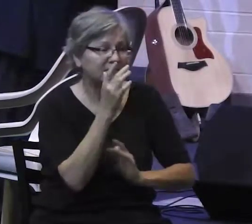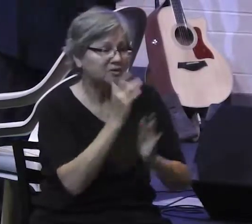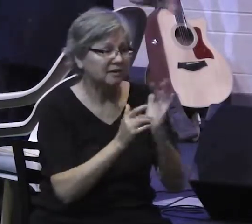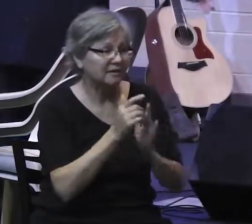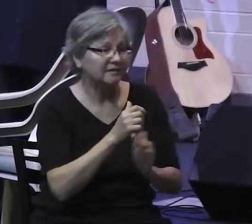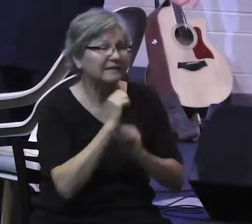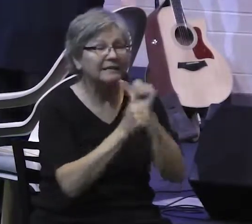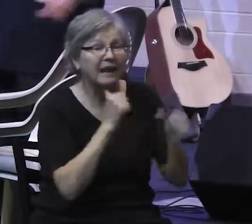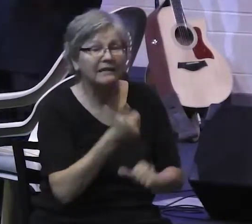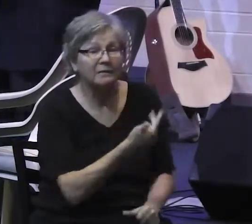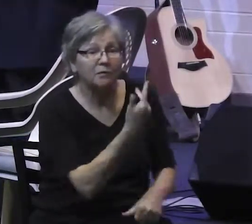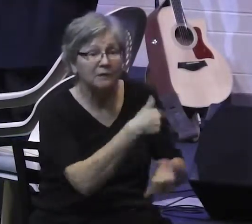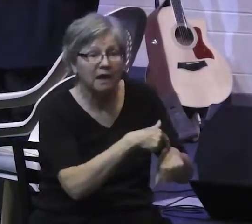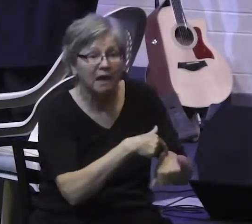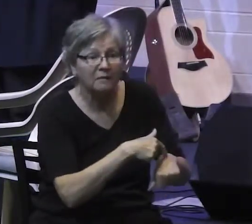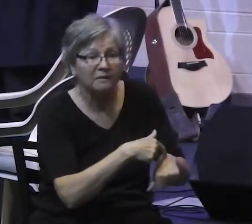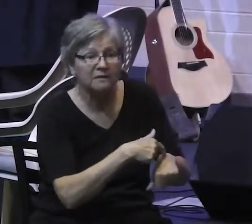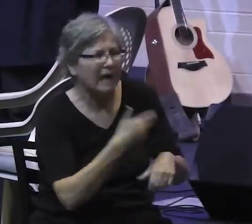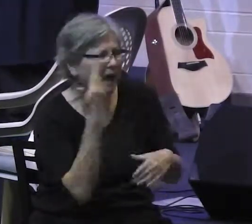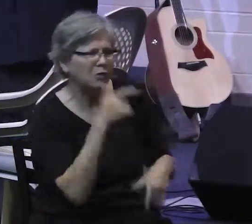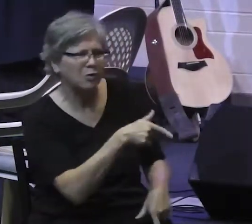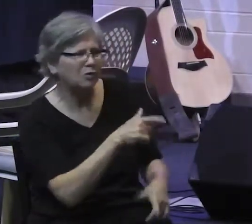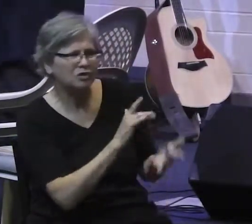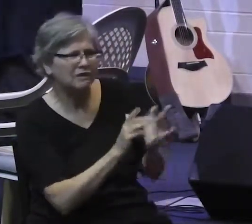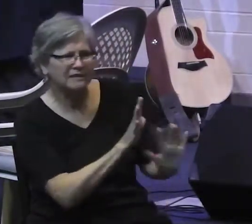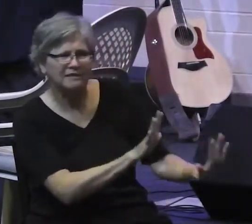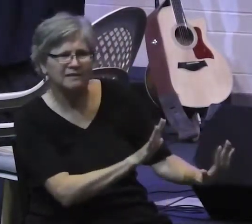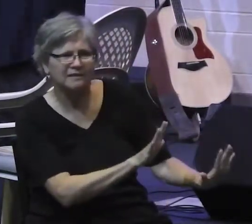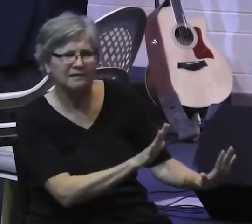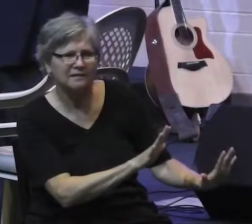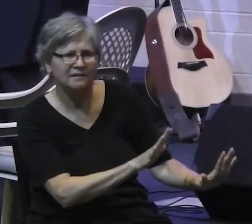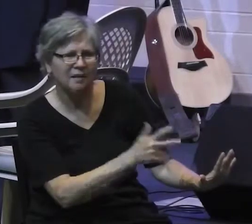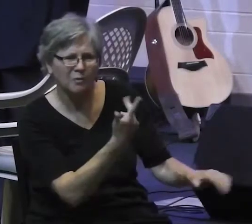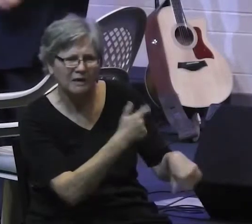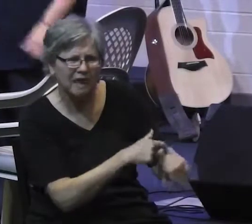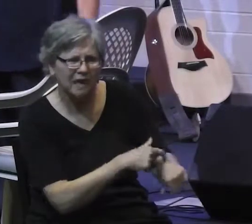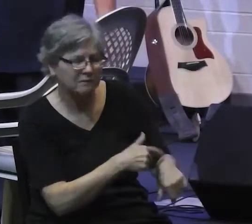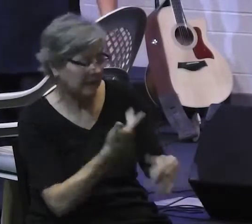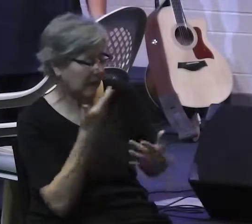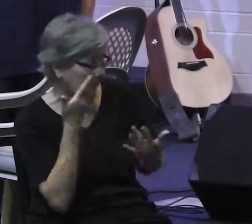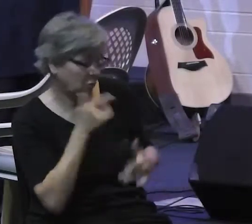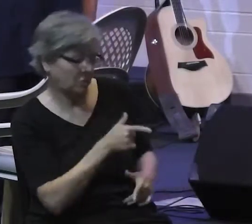I didn't even know the guy. And not just once, but 3 times he does it.